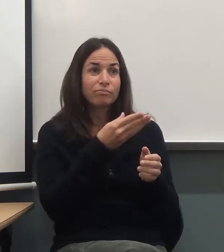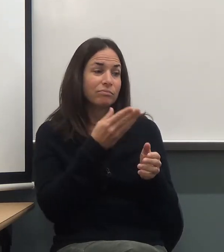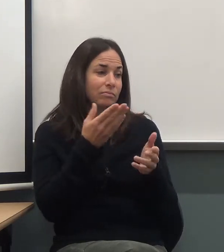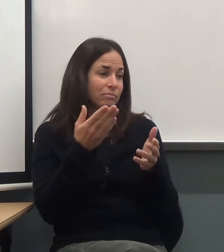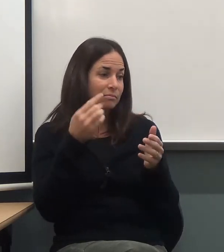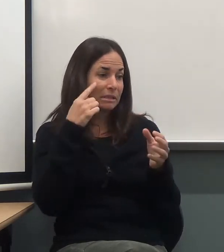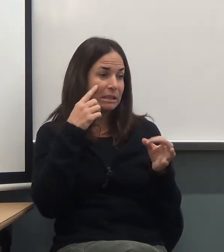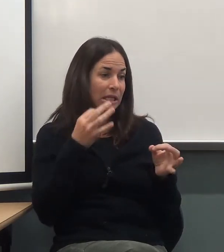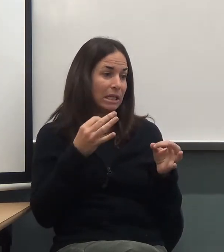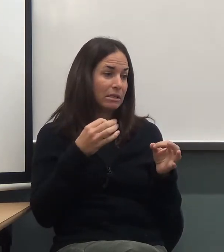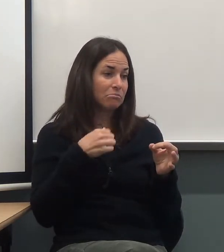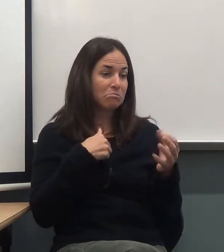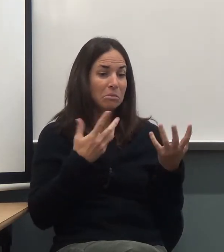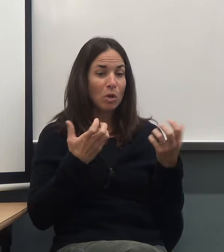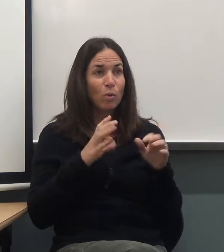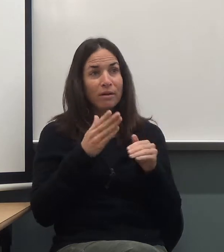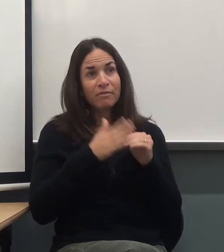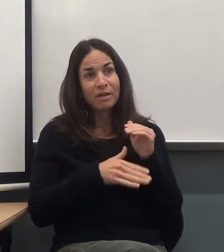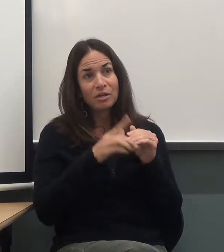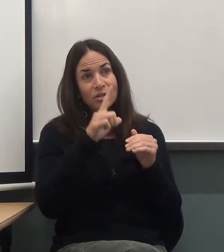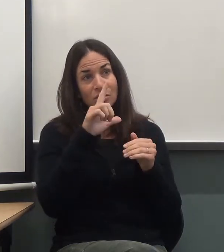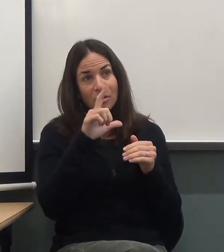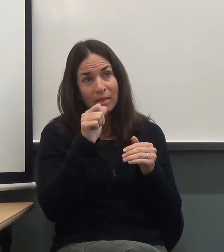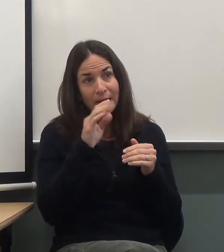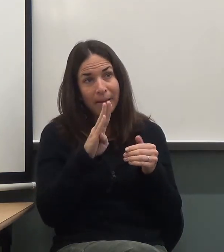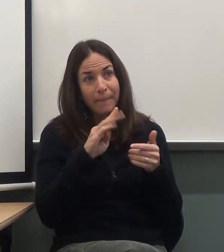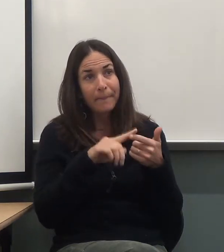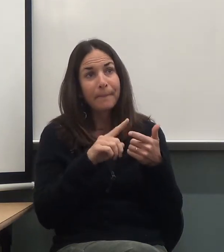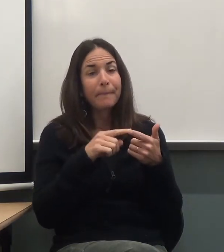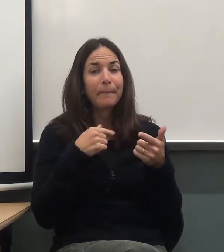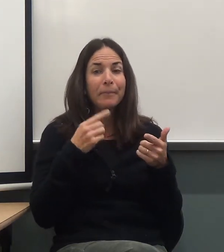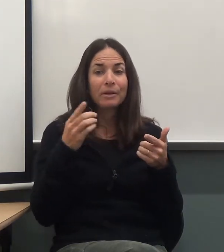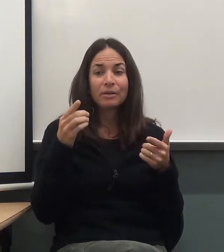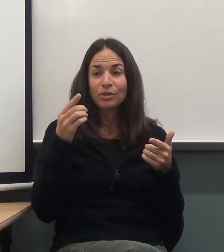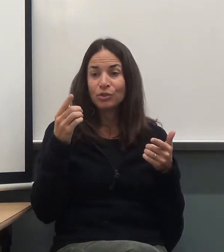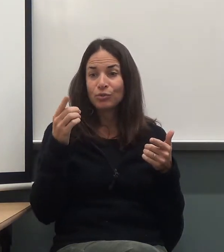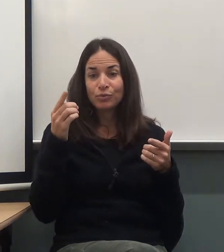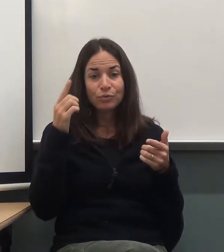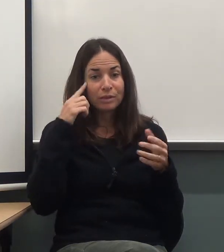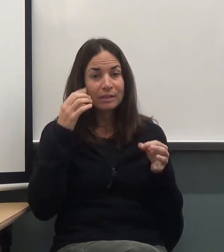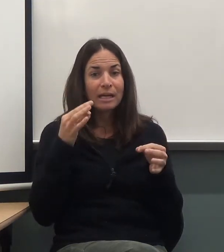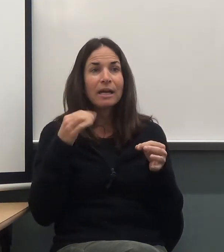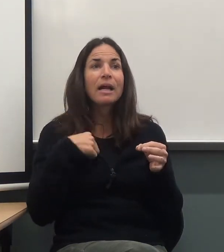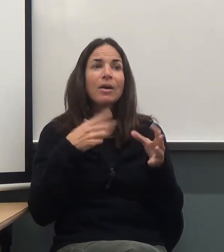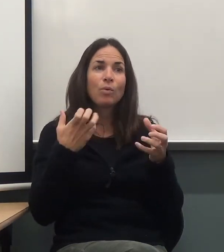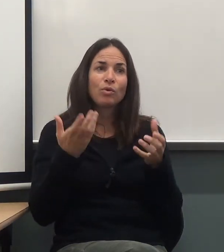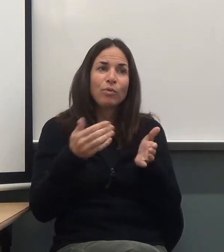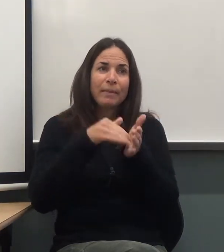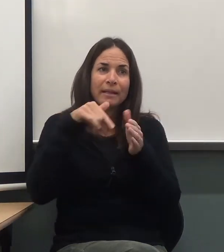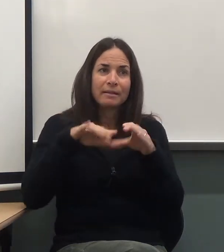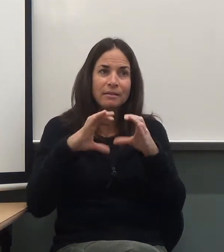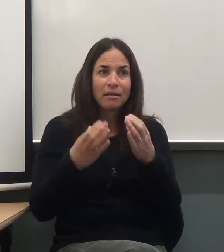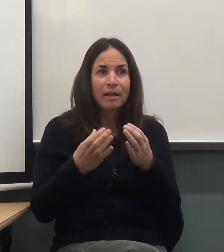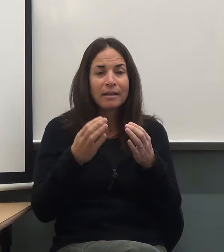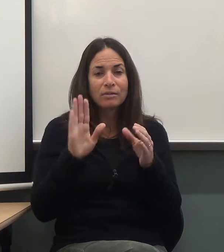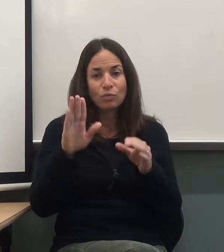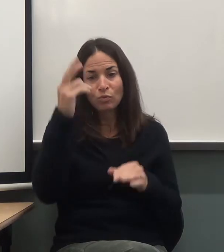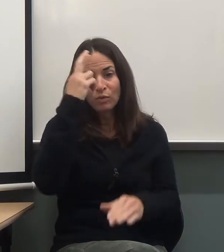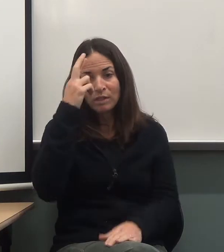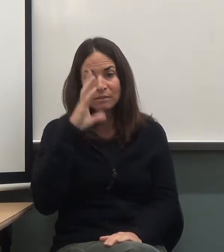you didn't want to finish the labs, or because maybe you feel like you want to take it again, whatever your reasoning is behind that, that's fine. If you don't show up for the